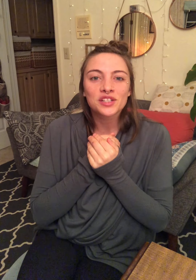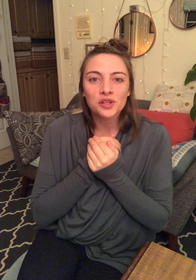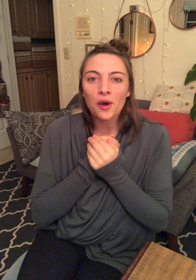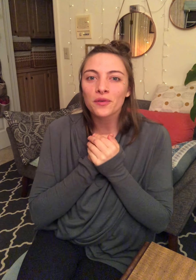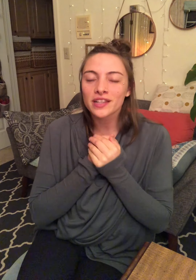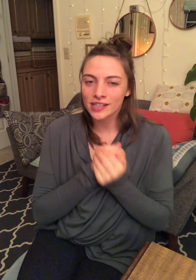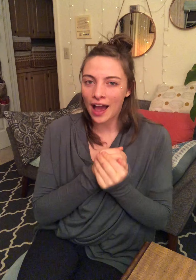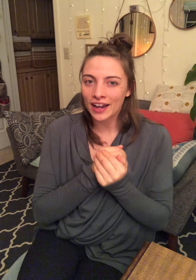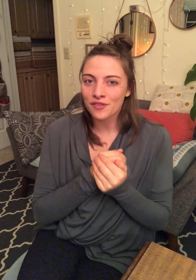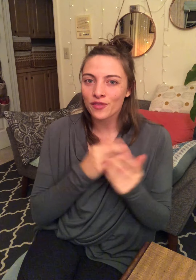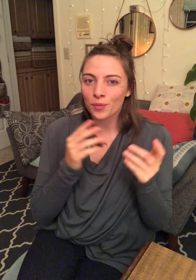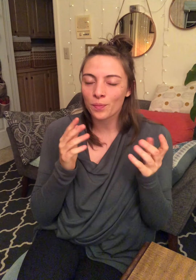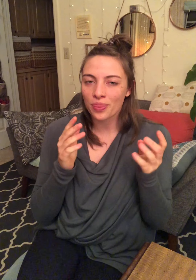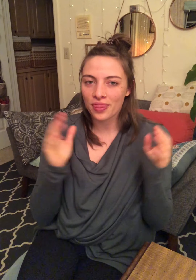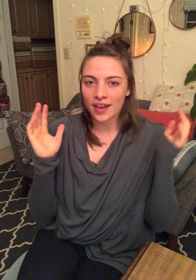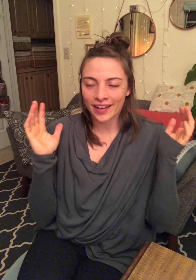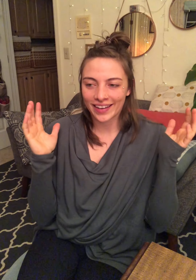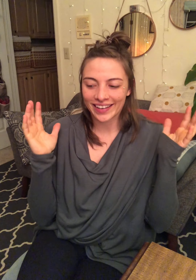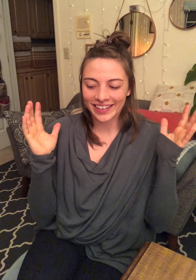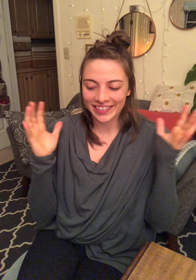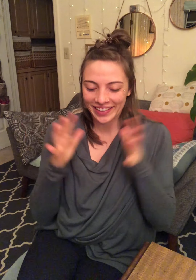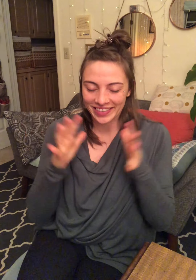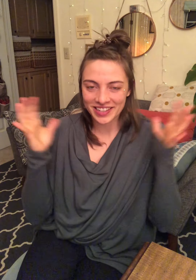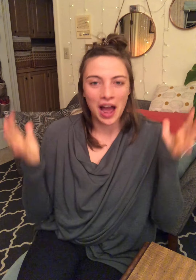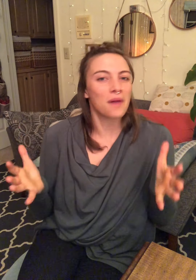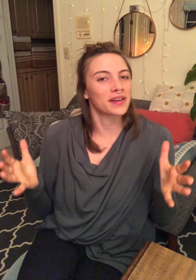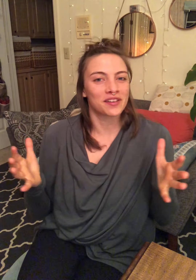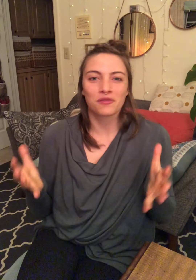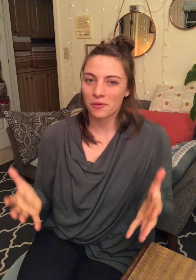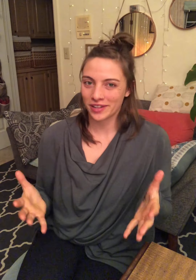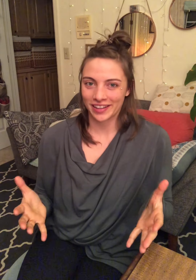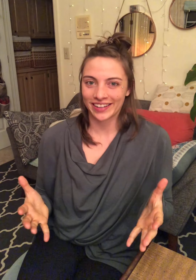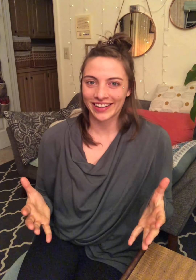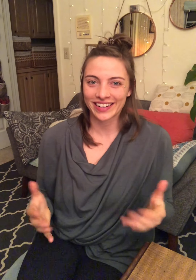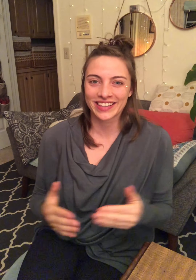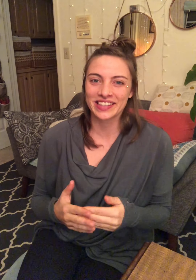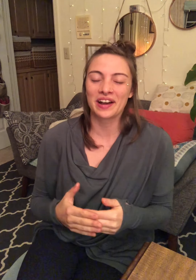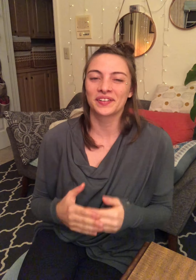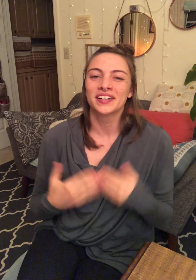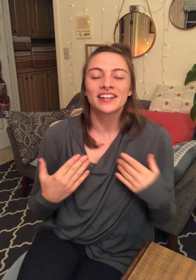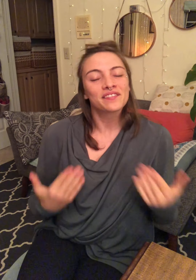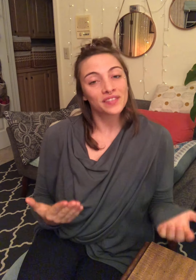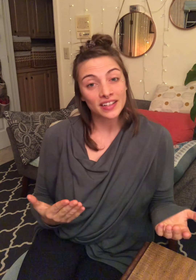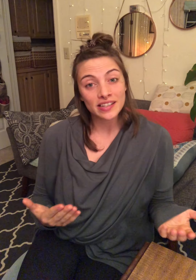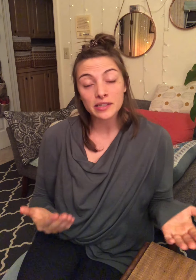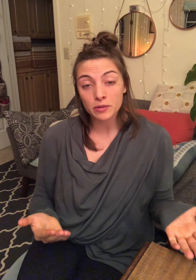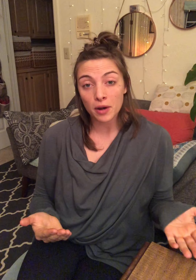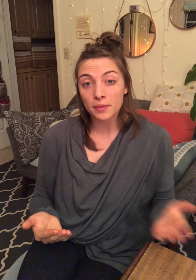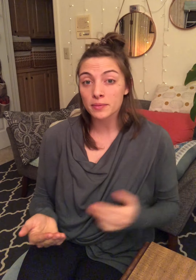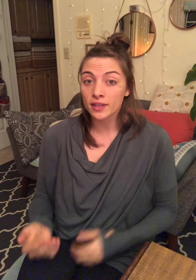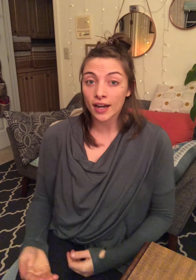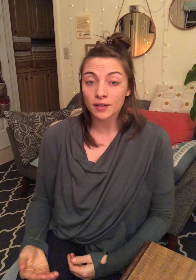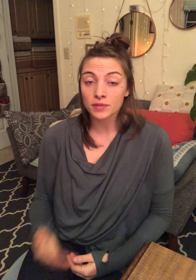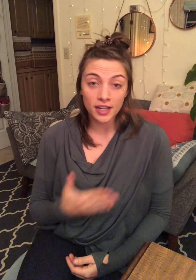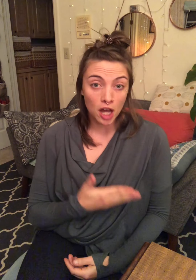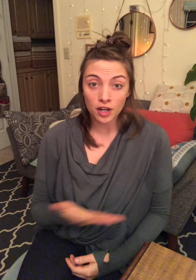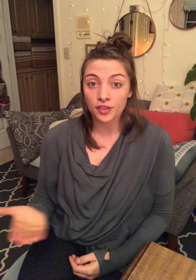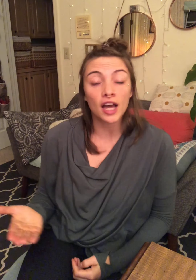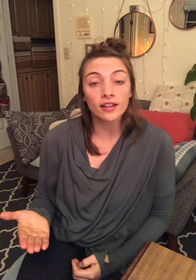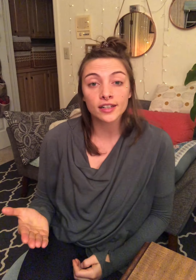show the sign for the topic of what we're learning. So, for instance, it was brought up to me that I taught all the colors, but I